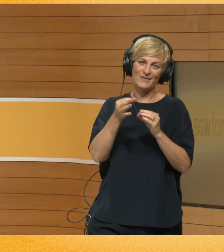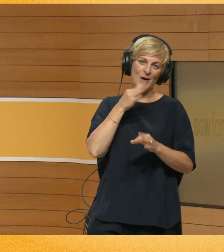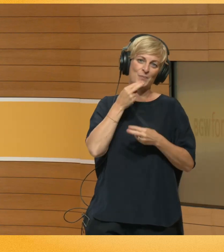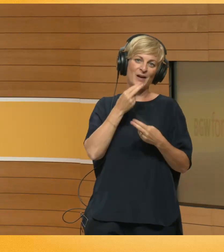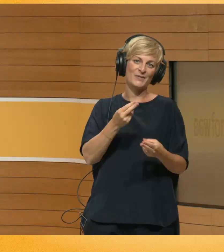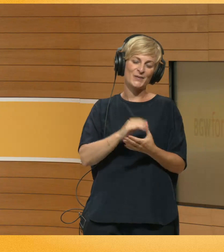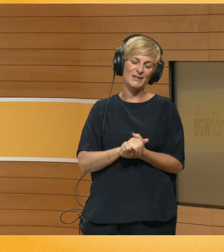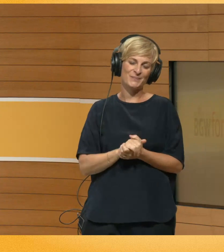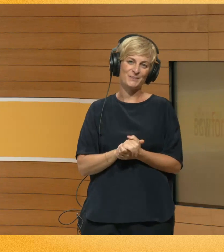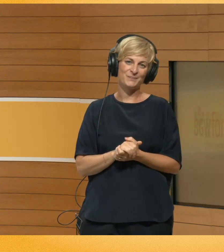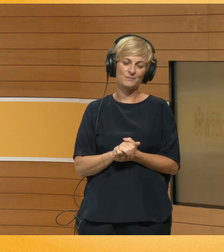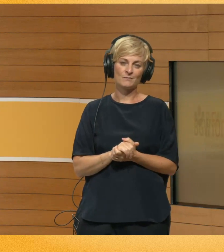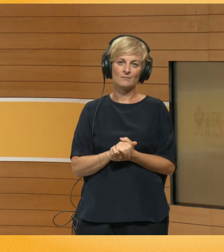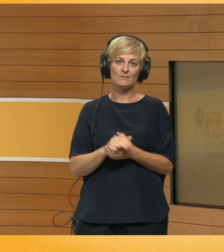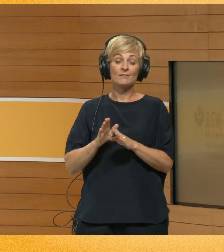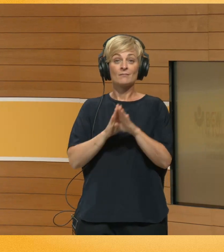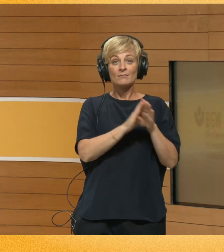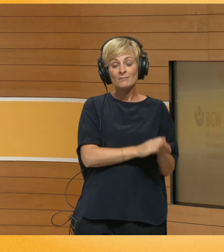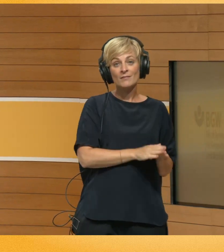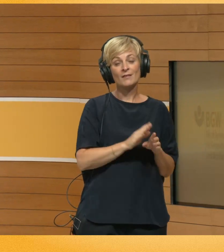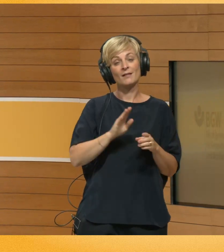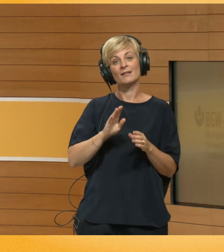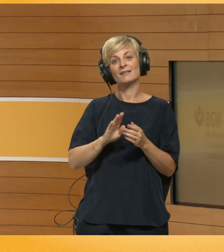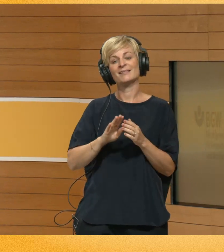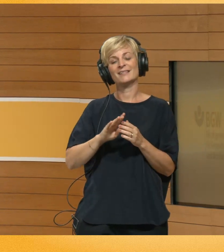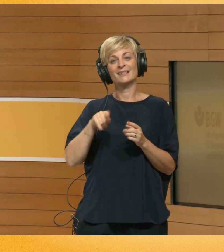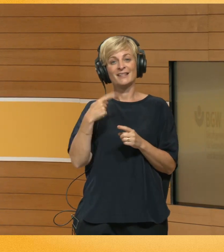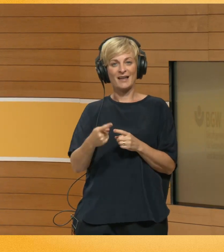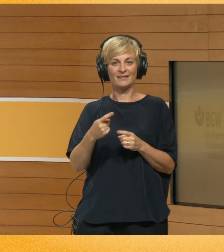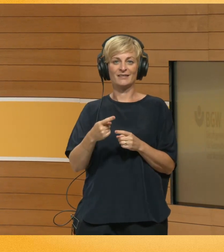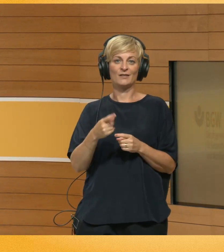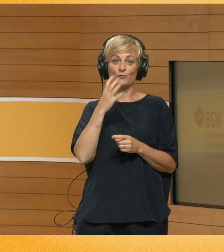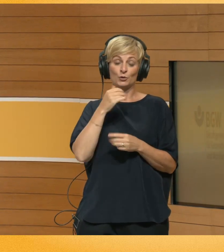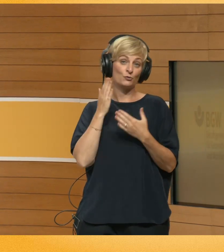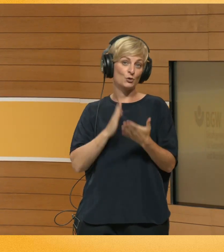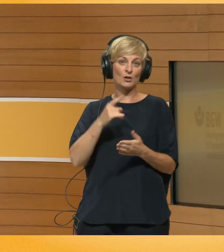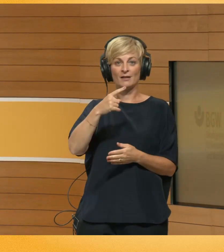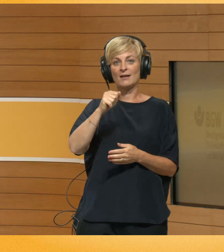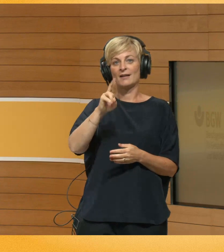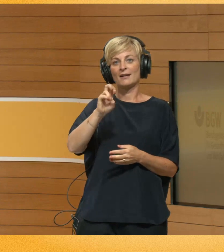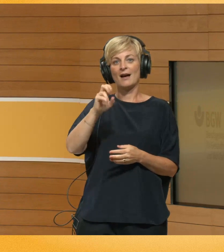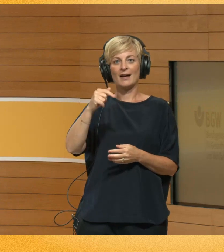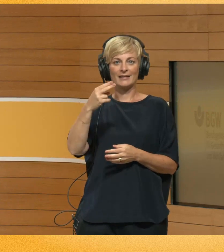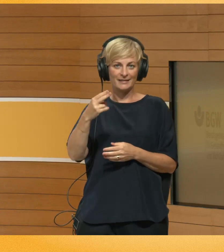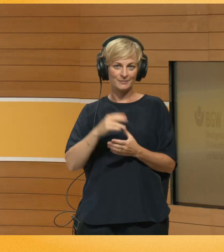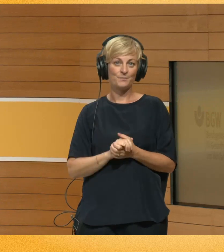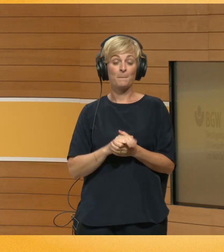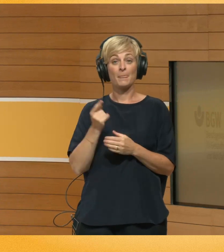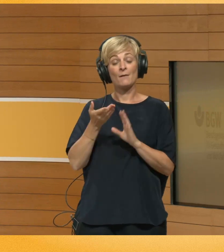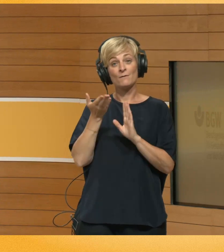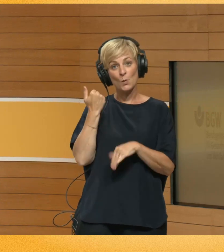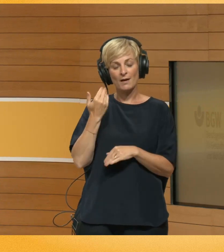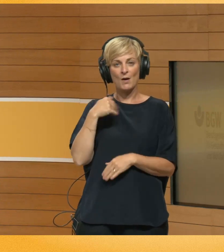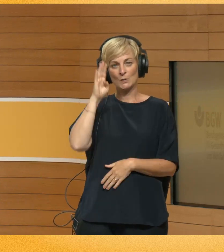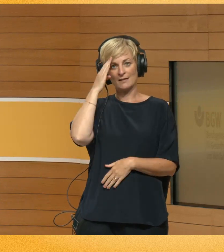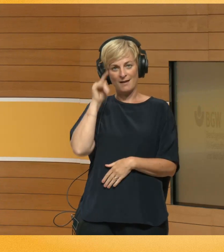you, Gareth. Thank you so much for being here as well. Gareth is originally from Ireland, but he's been in the